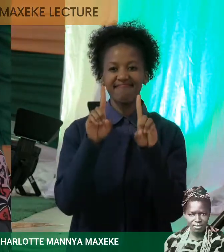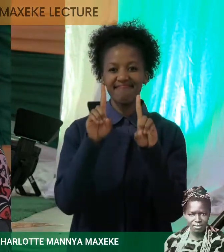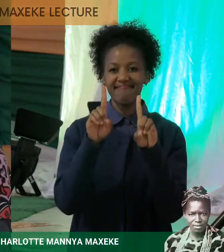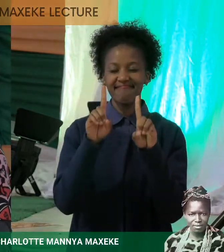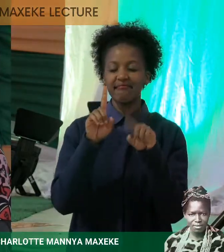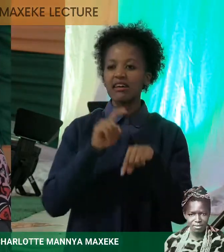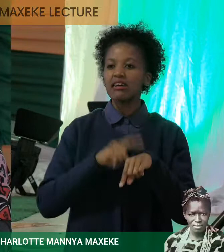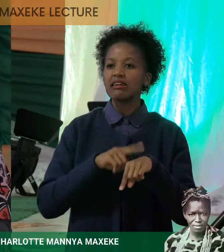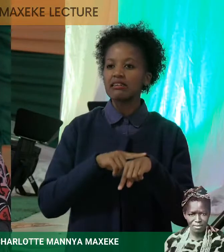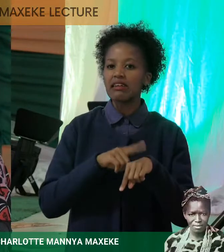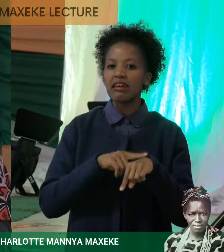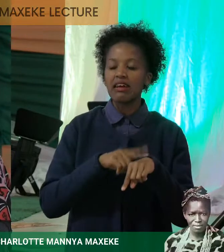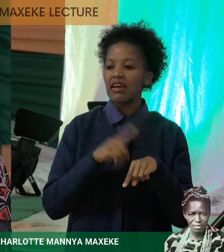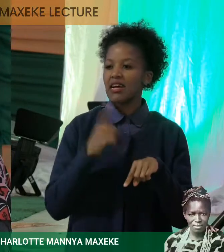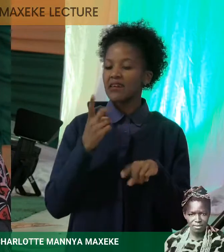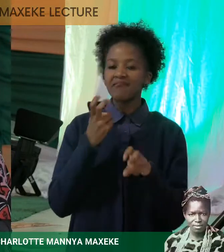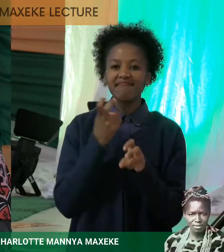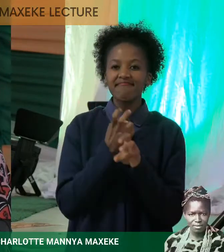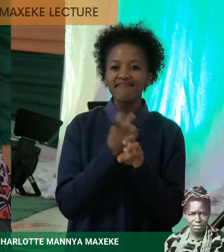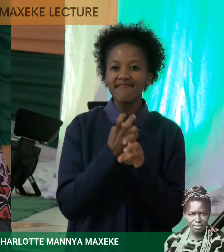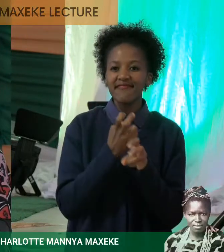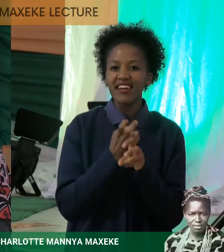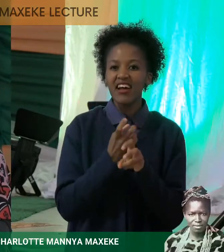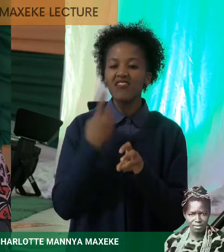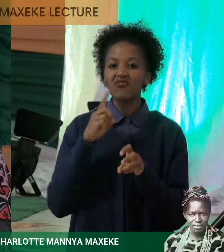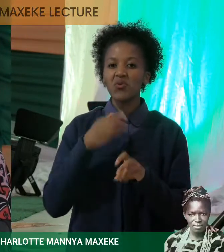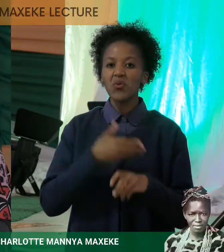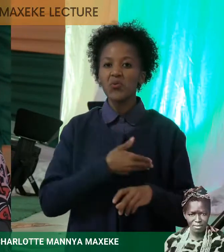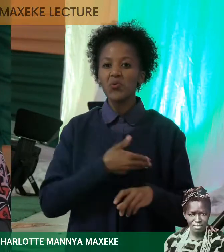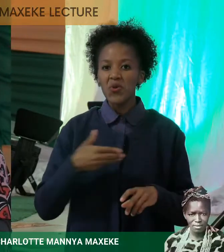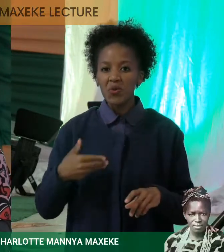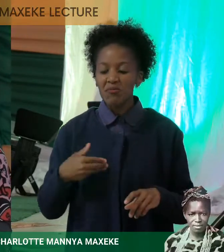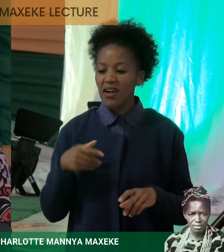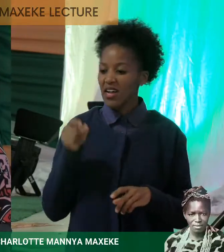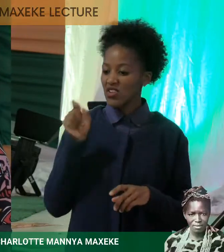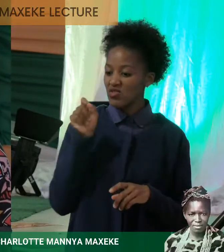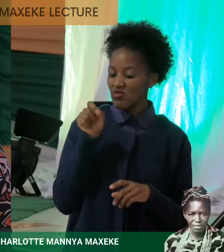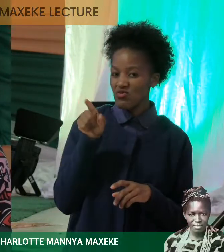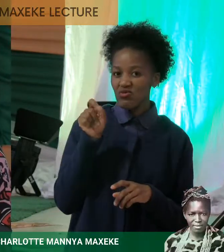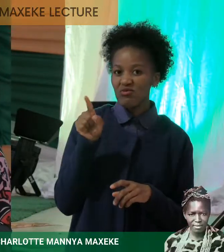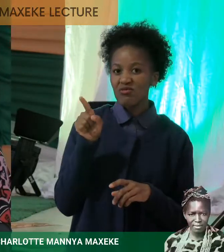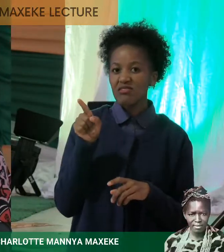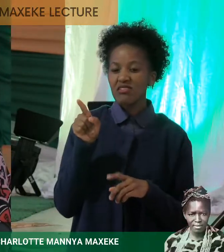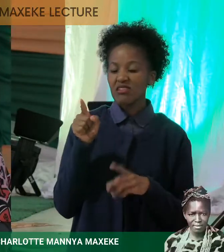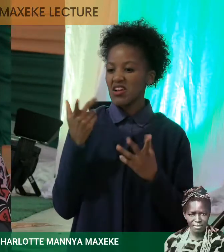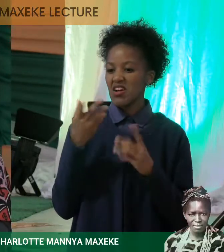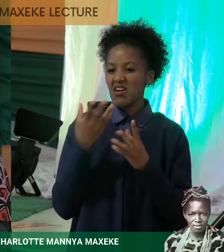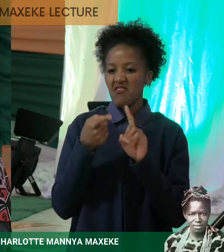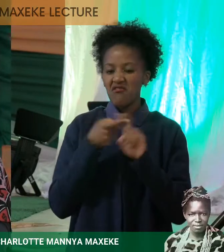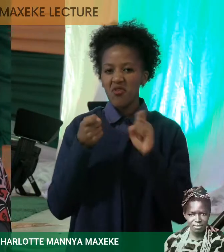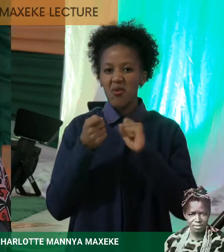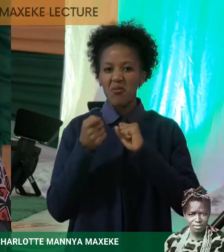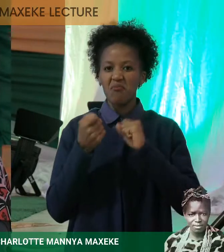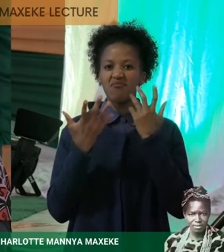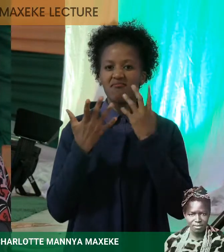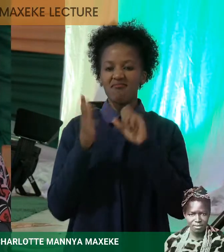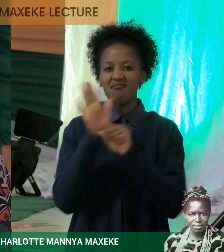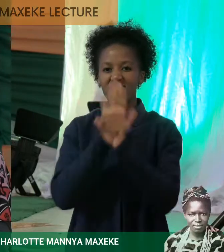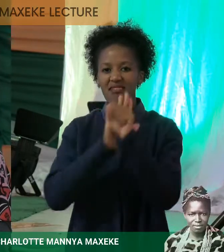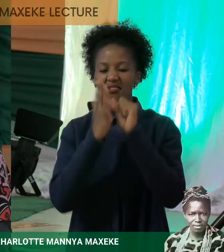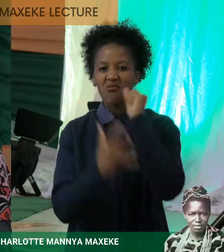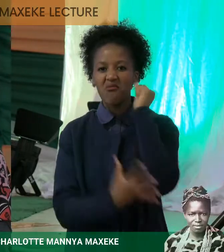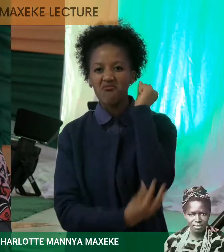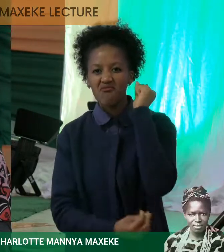not even have been imagined that a woman of such modest upbringing could go on to